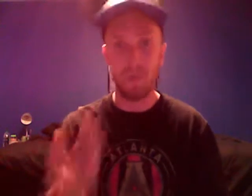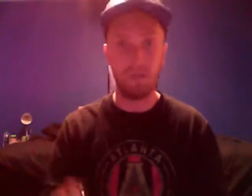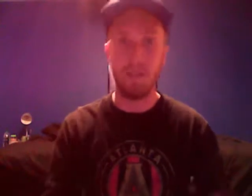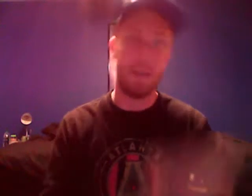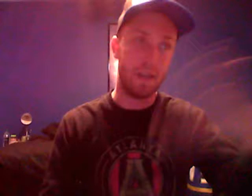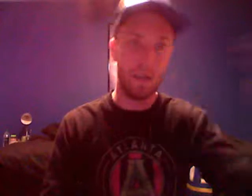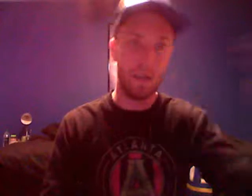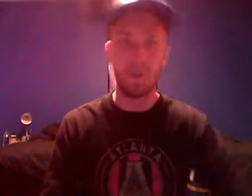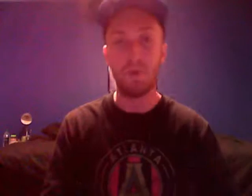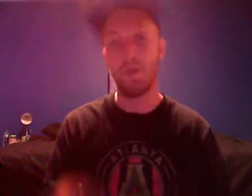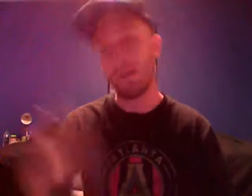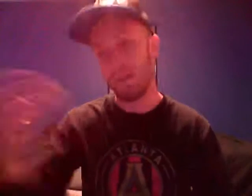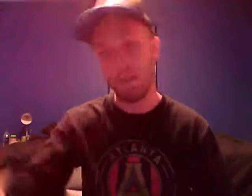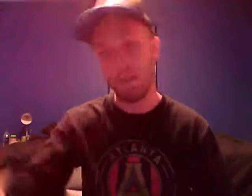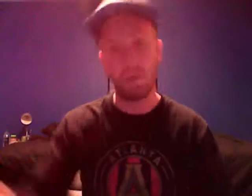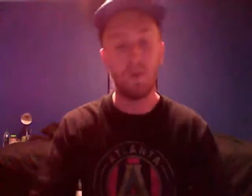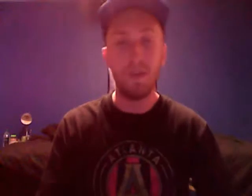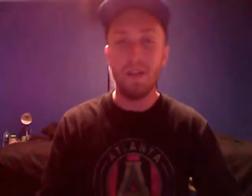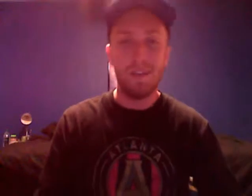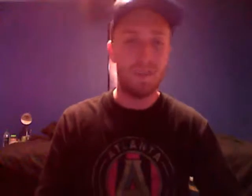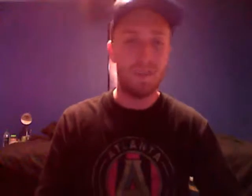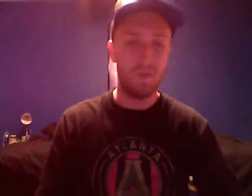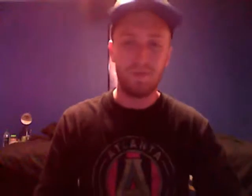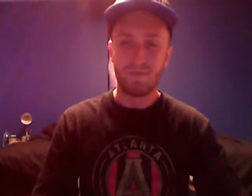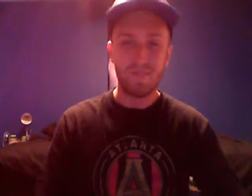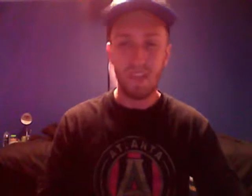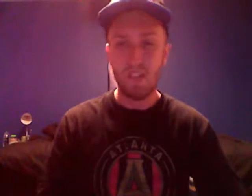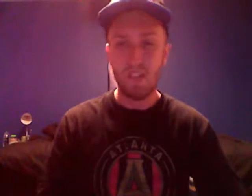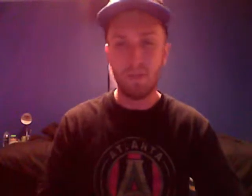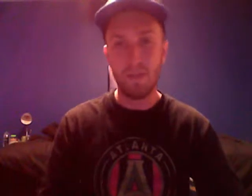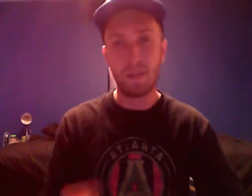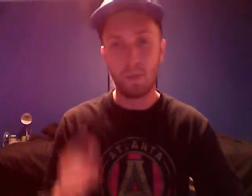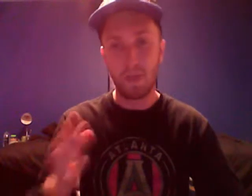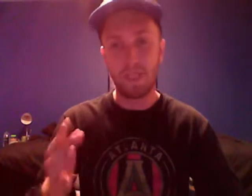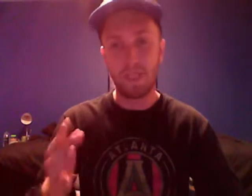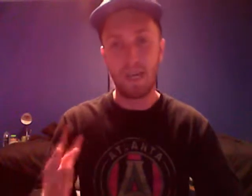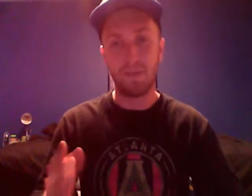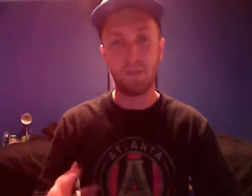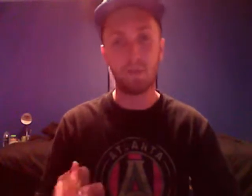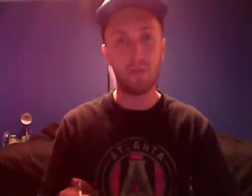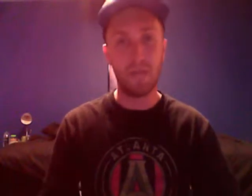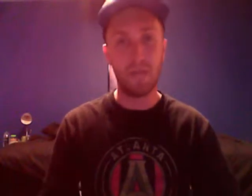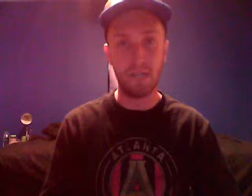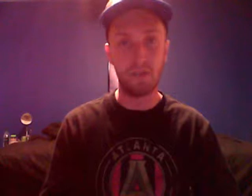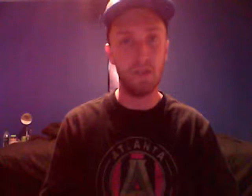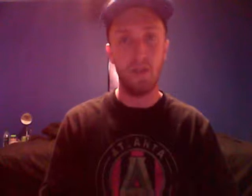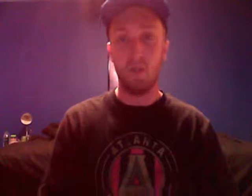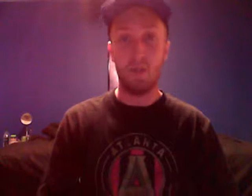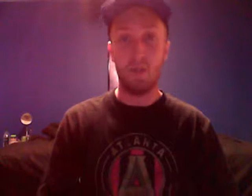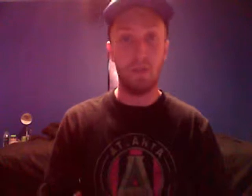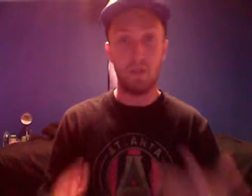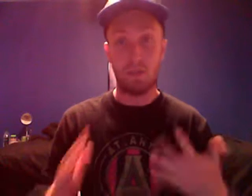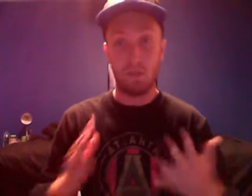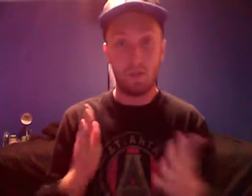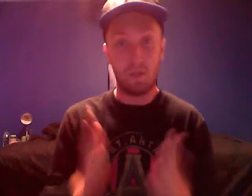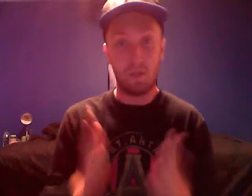momentum, and then they get another goal, and then they get another goal. So I just feel like we need to have some sort of answer, whether it's stop